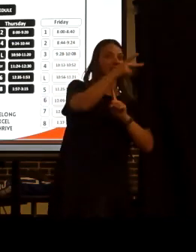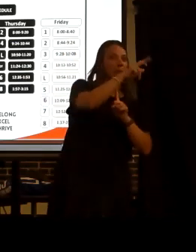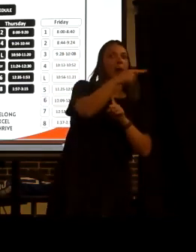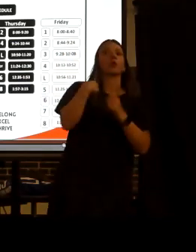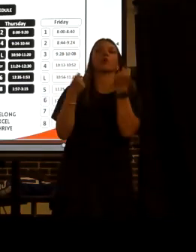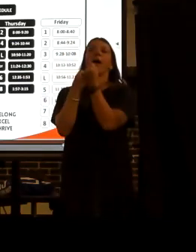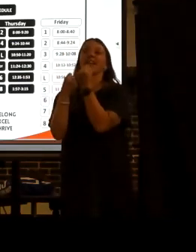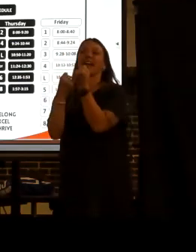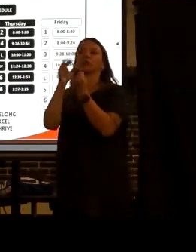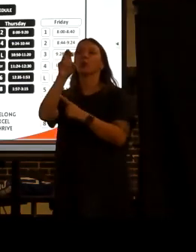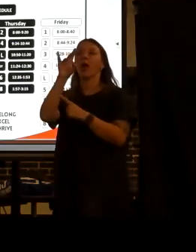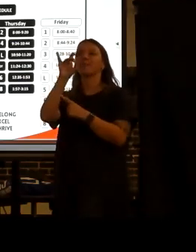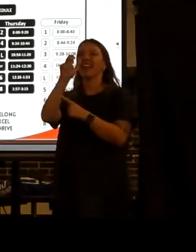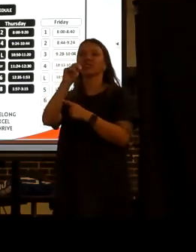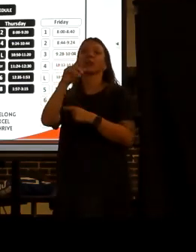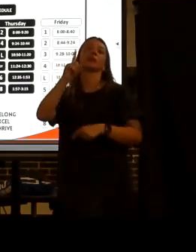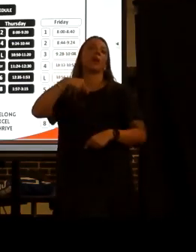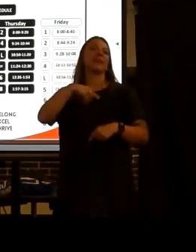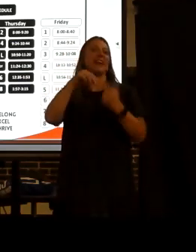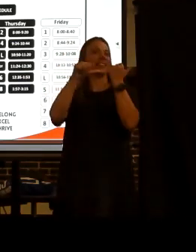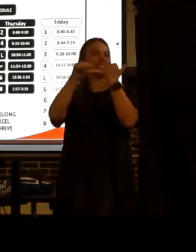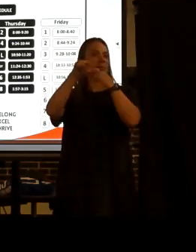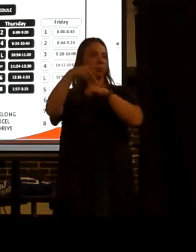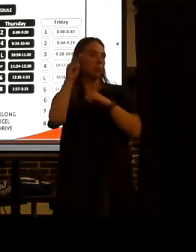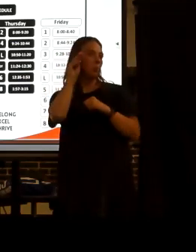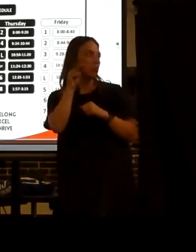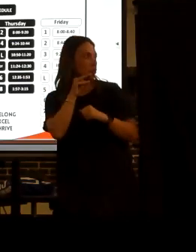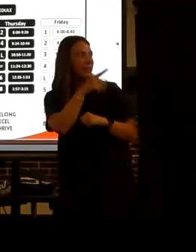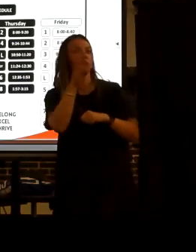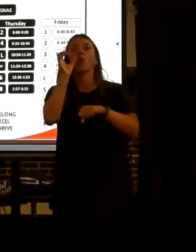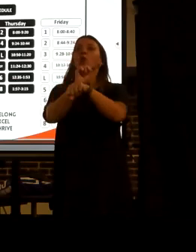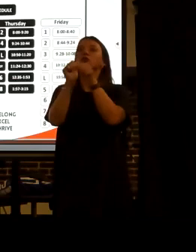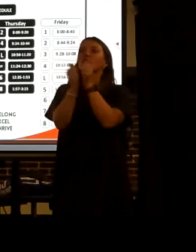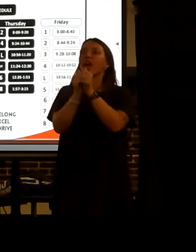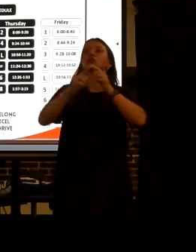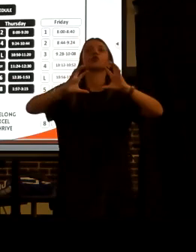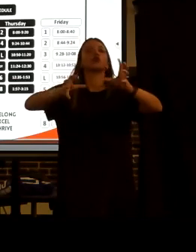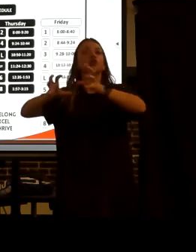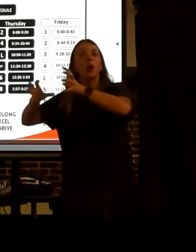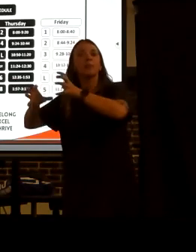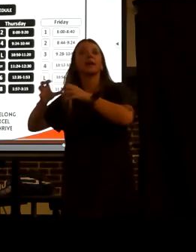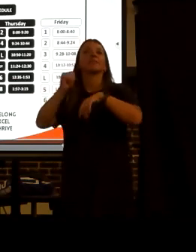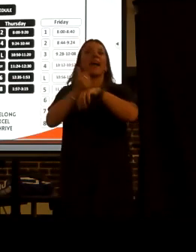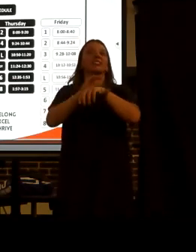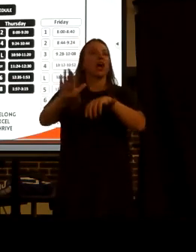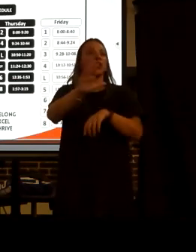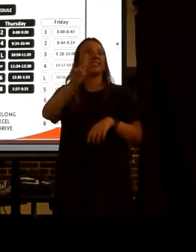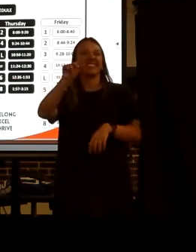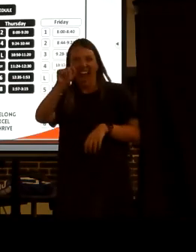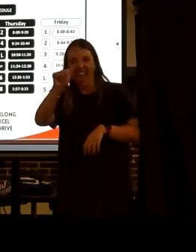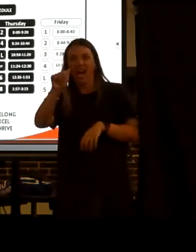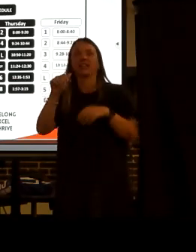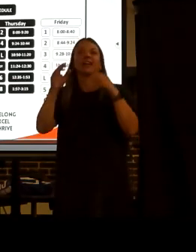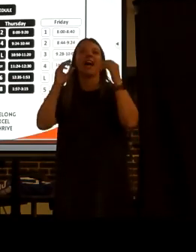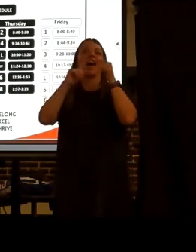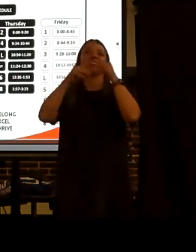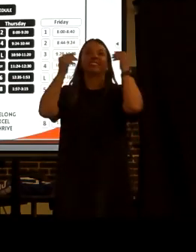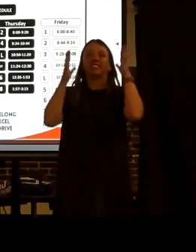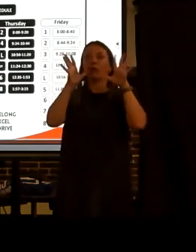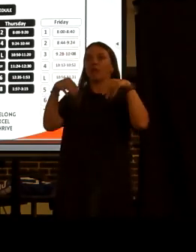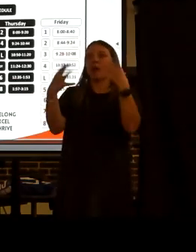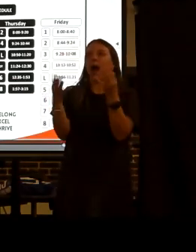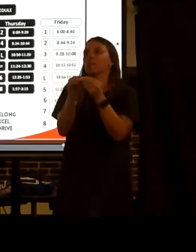And they do test prep in elementary and we do Oriole time, which is remediation, groups based